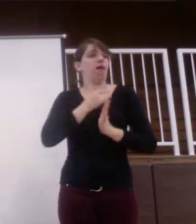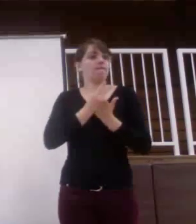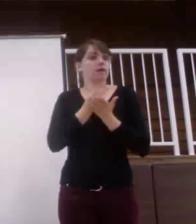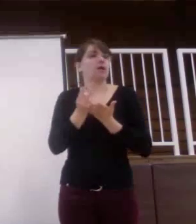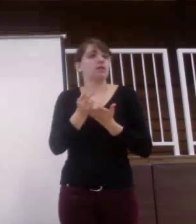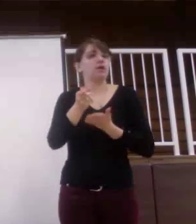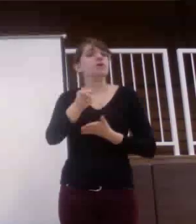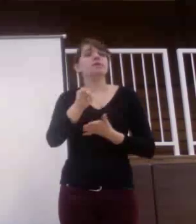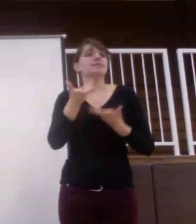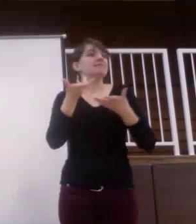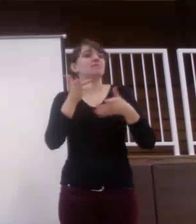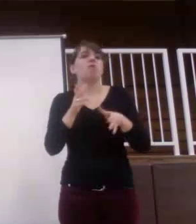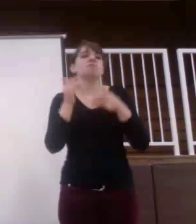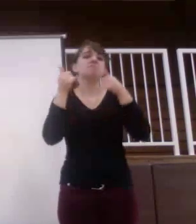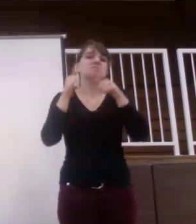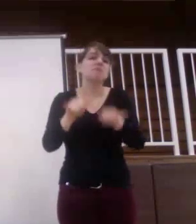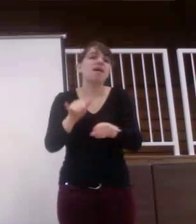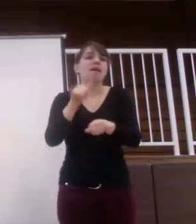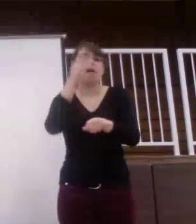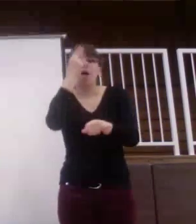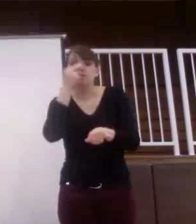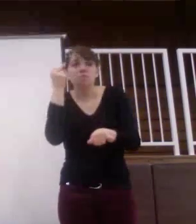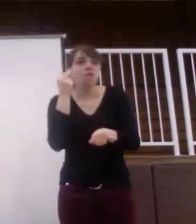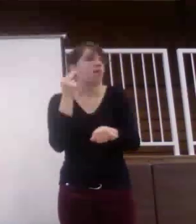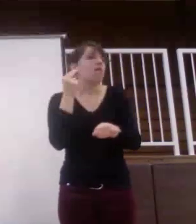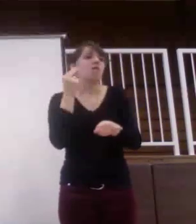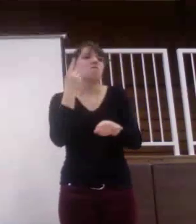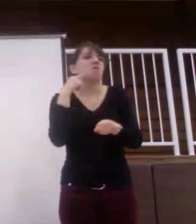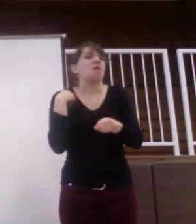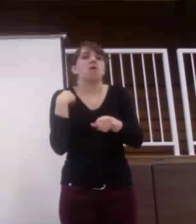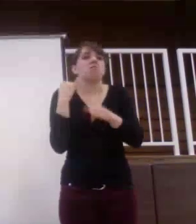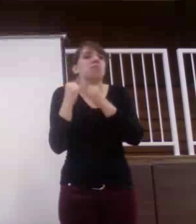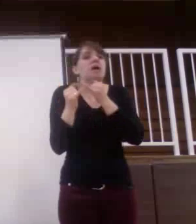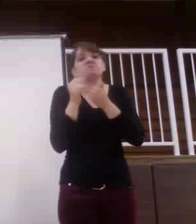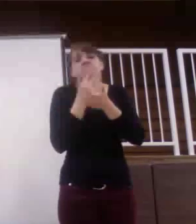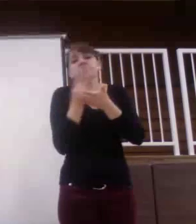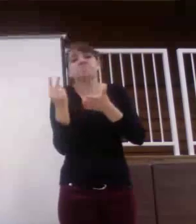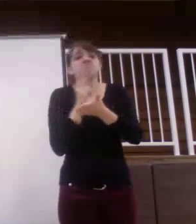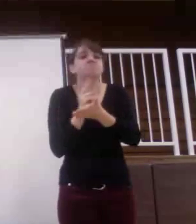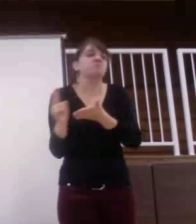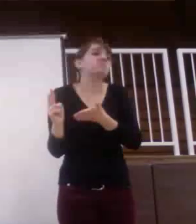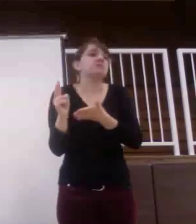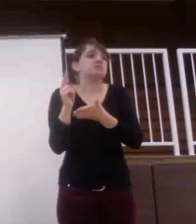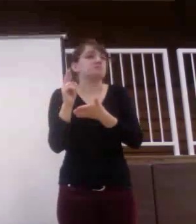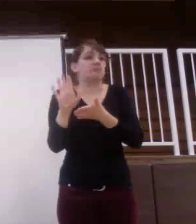not want to stay in the hospital for the last maybe 1 or 2 weeks of his life,